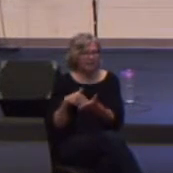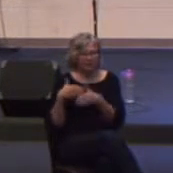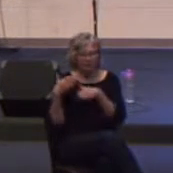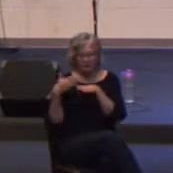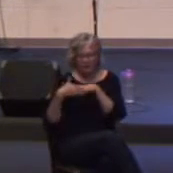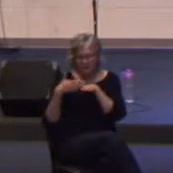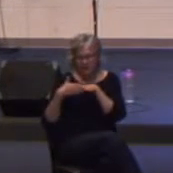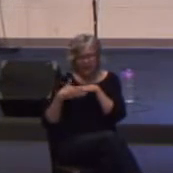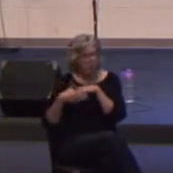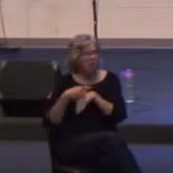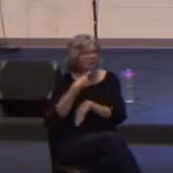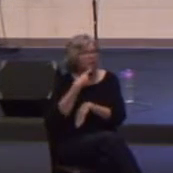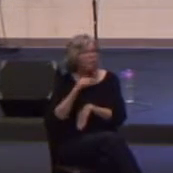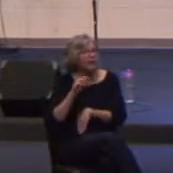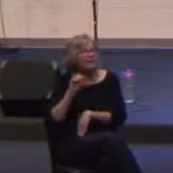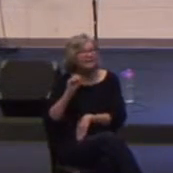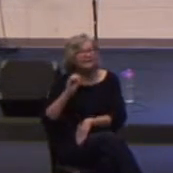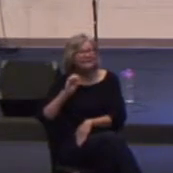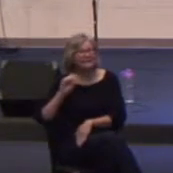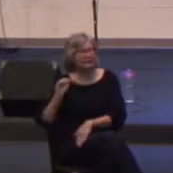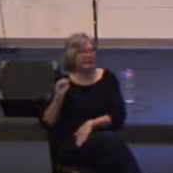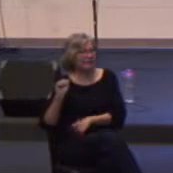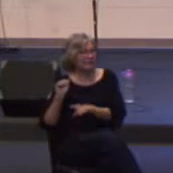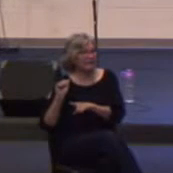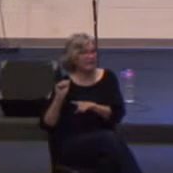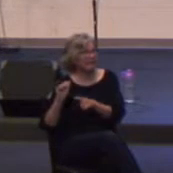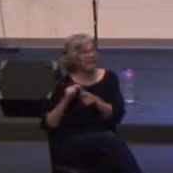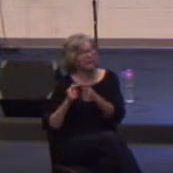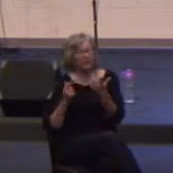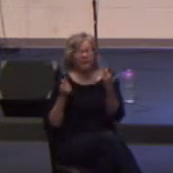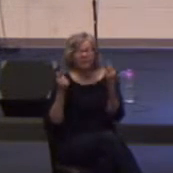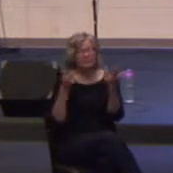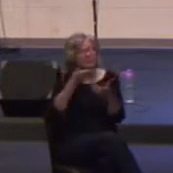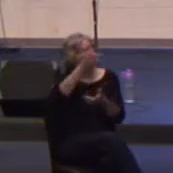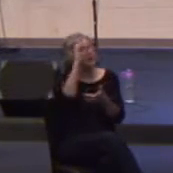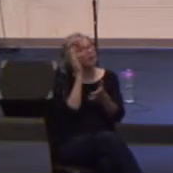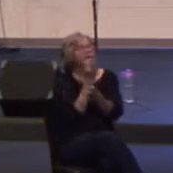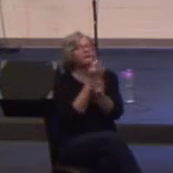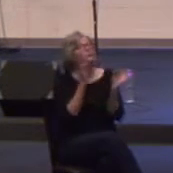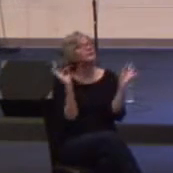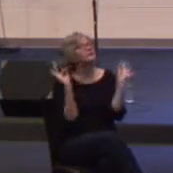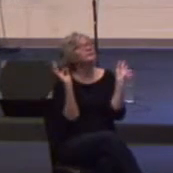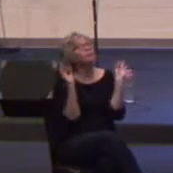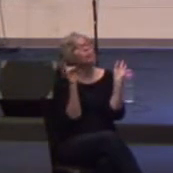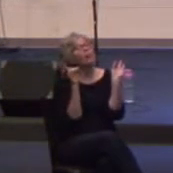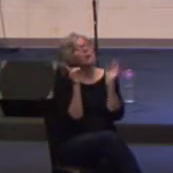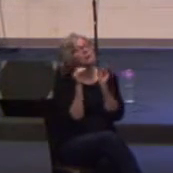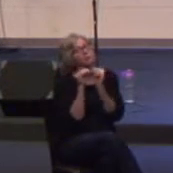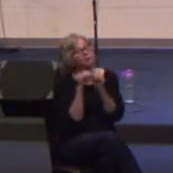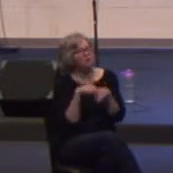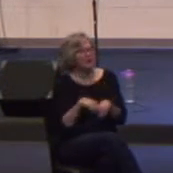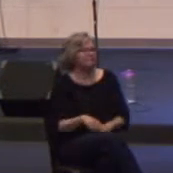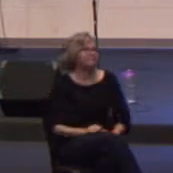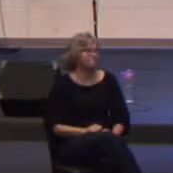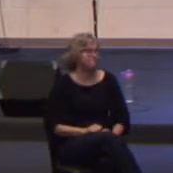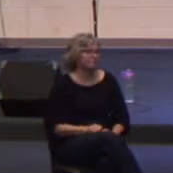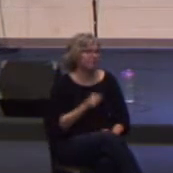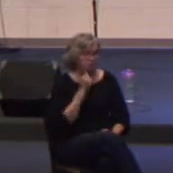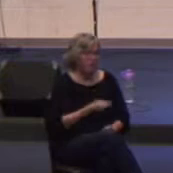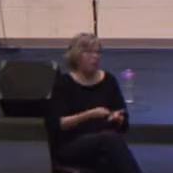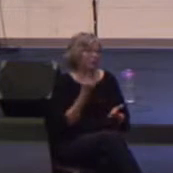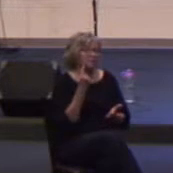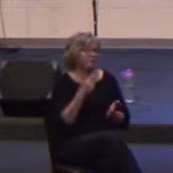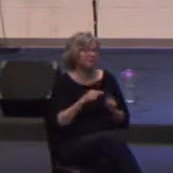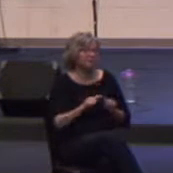Red Sea. And yet, God frees them one more time. So not once, but twice, they've